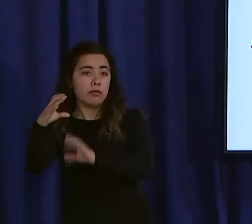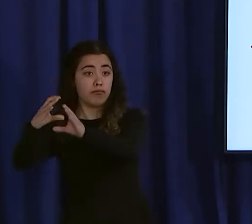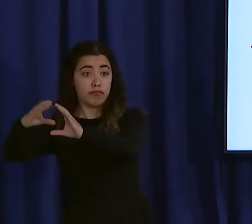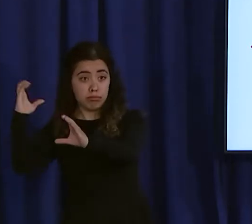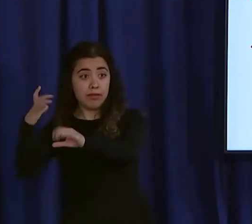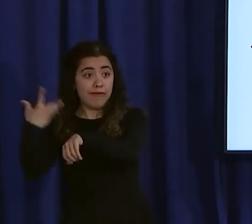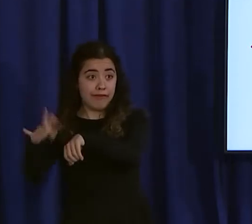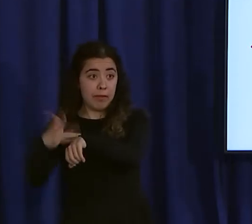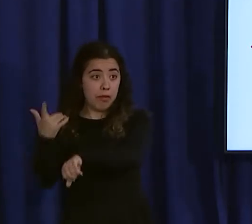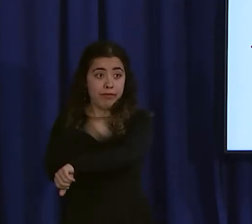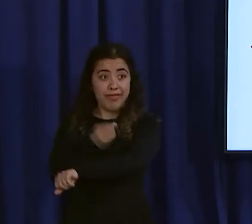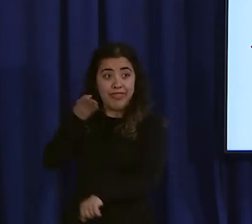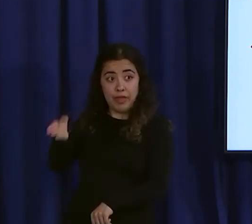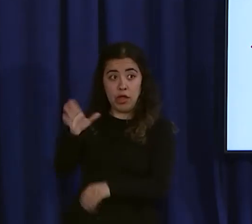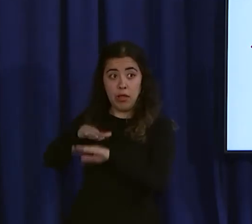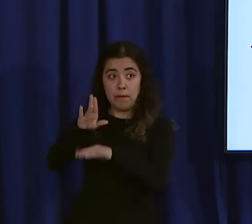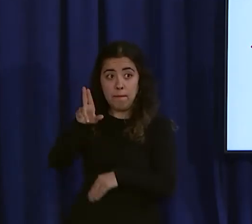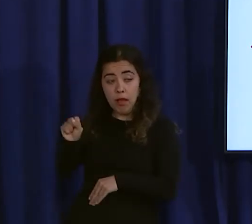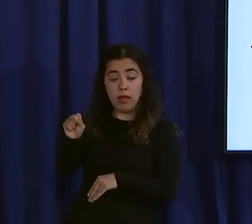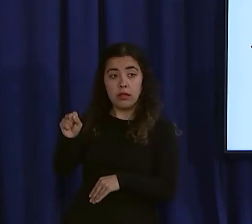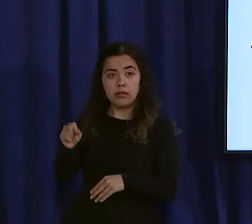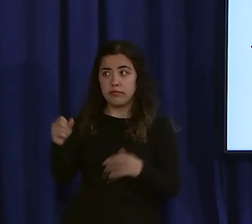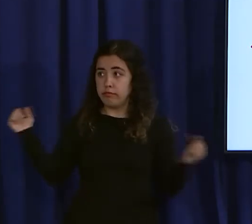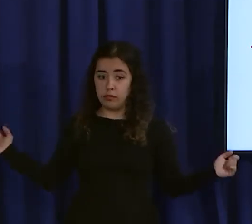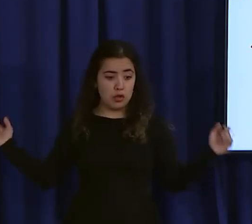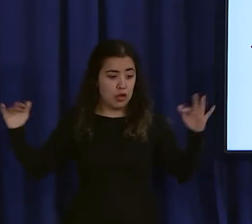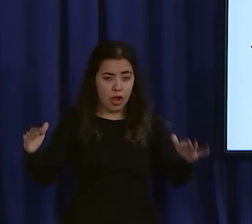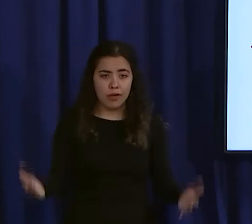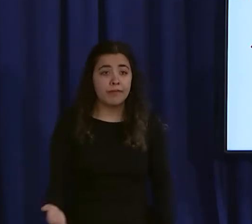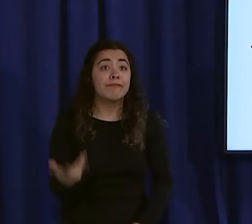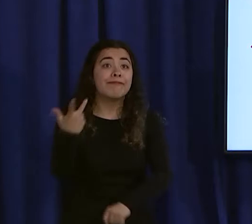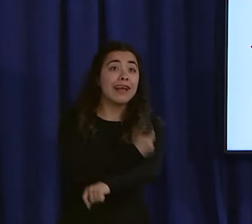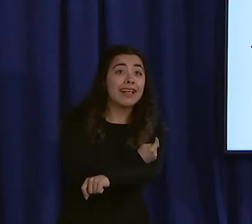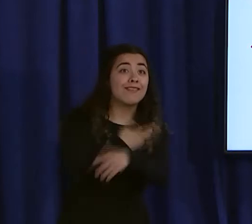also please feel free to come pick up some Six Flags tickets. And